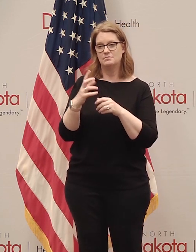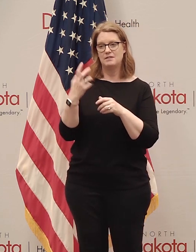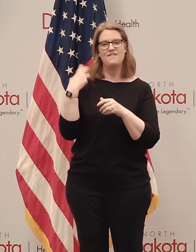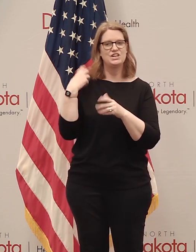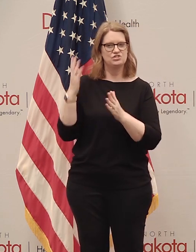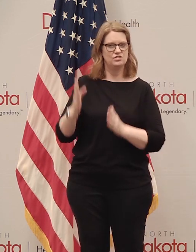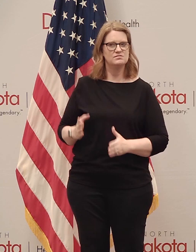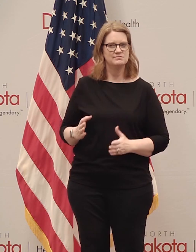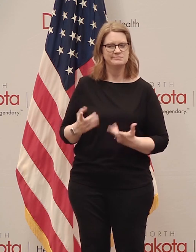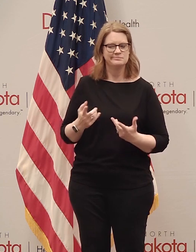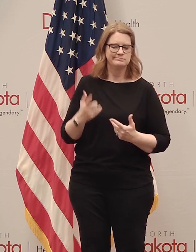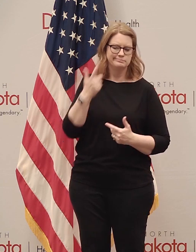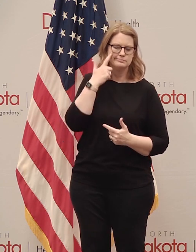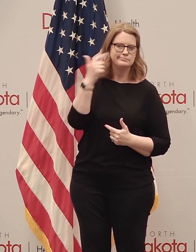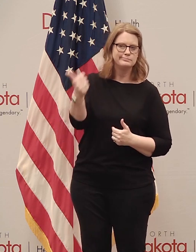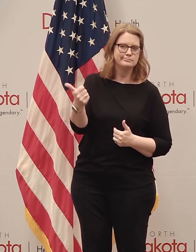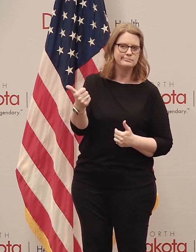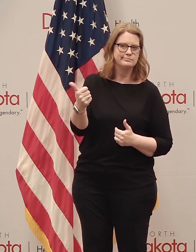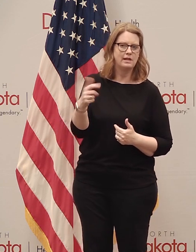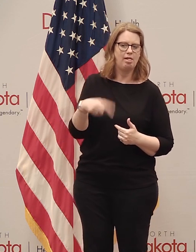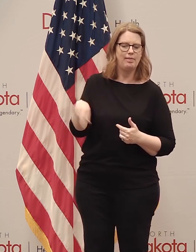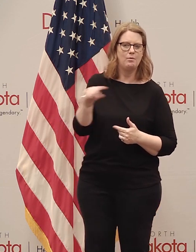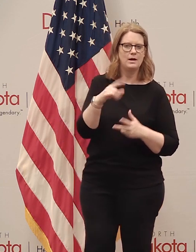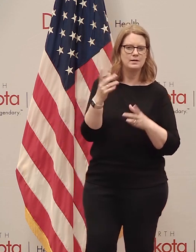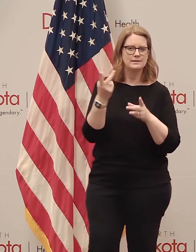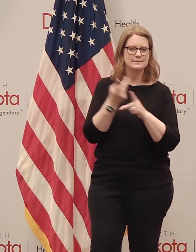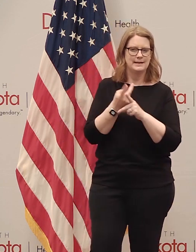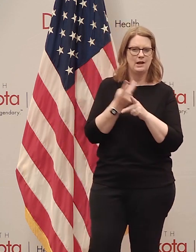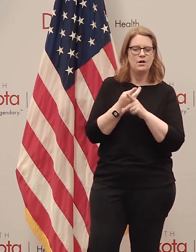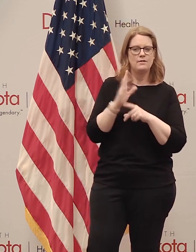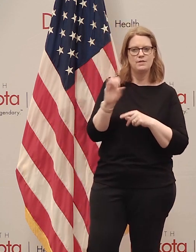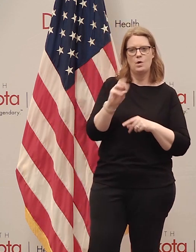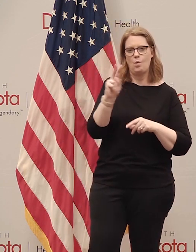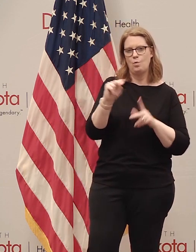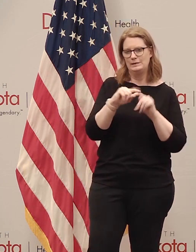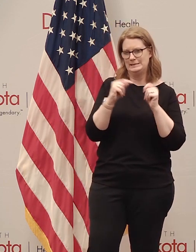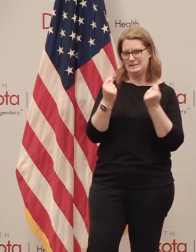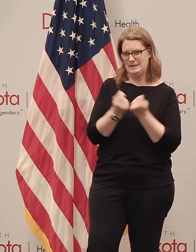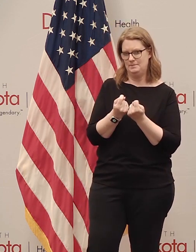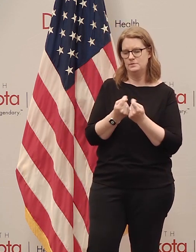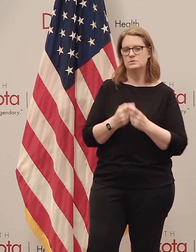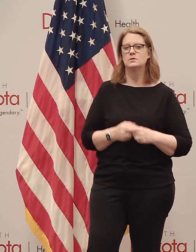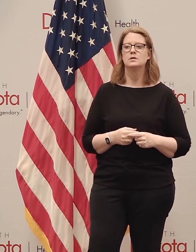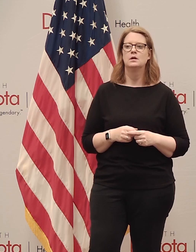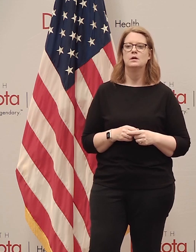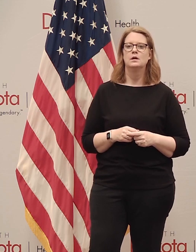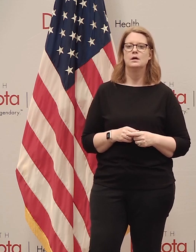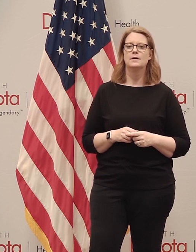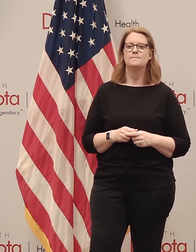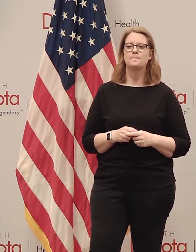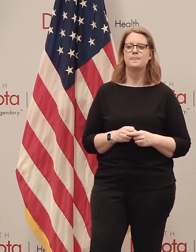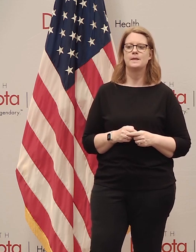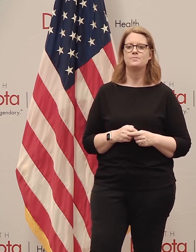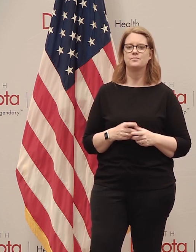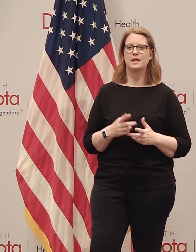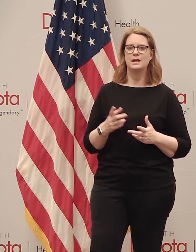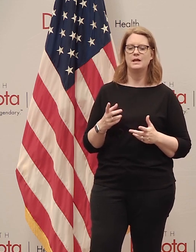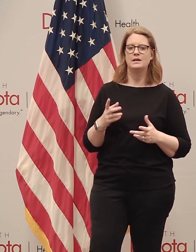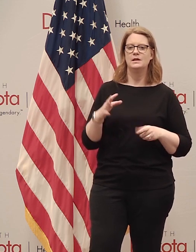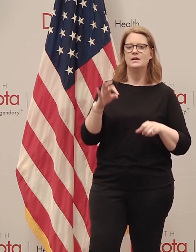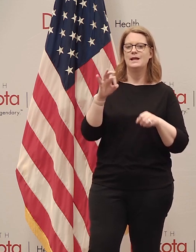own decisions about how they want to manage their own teams. And of course, as elected